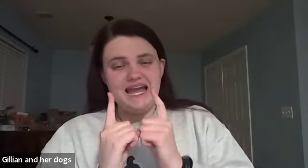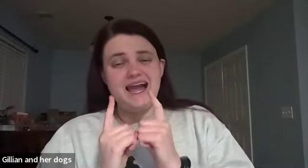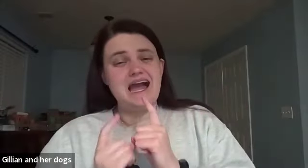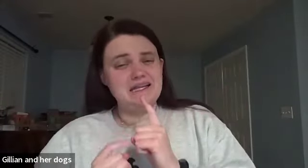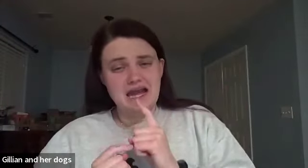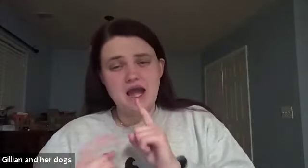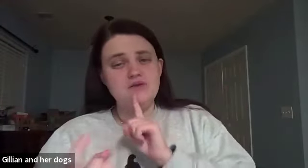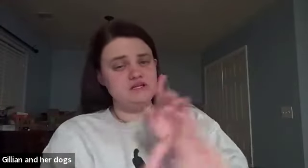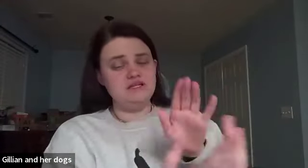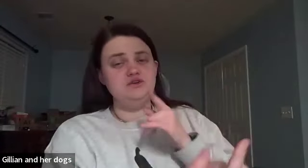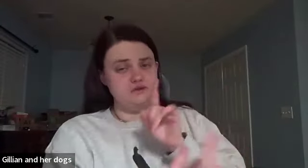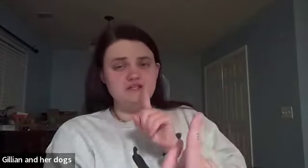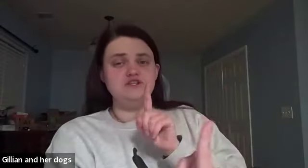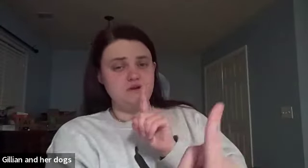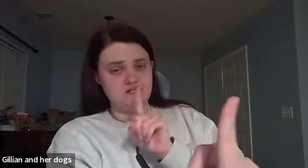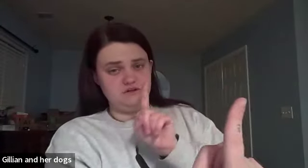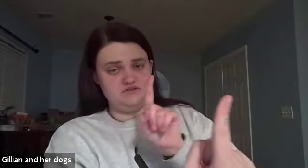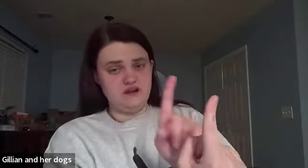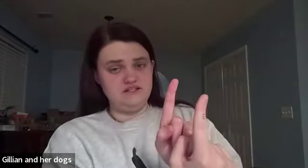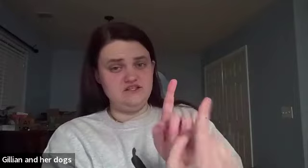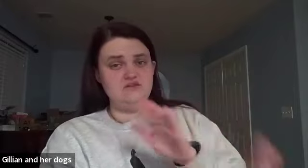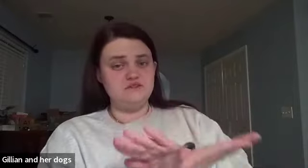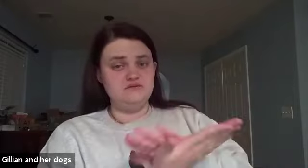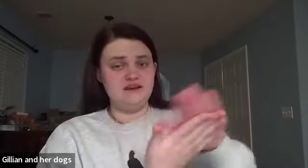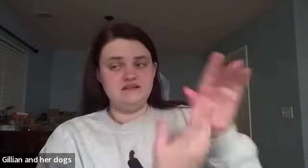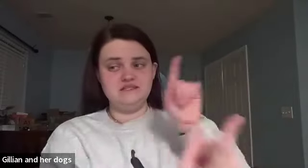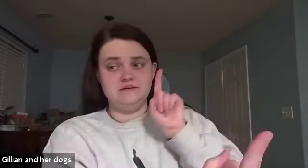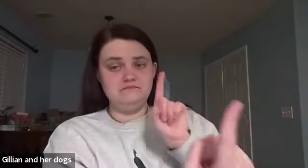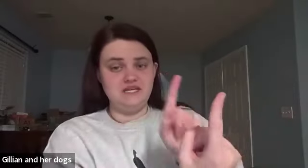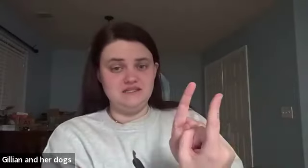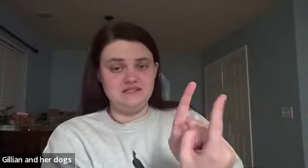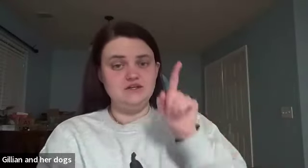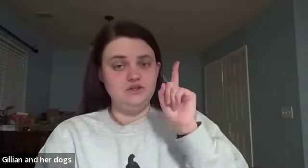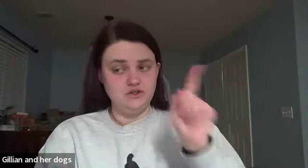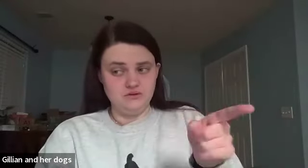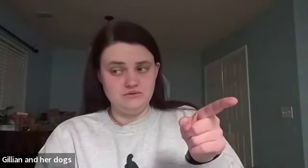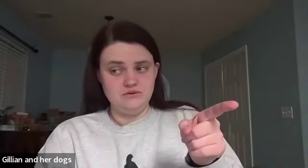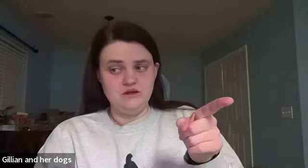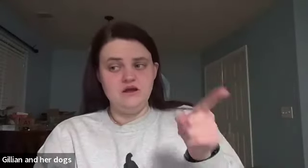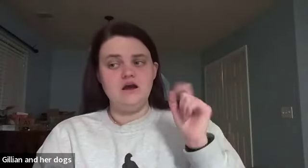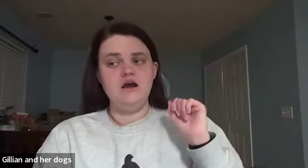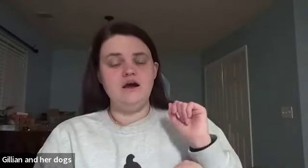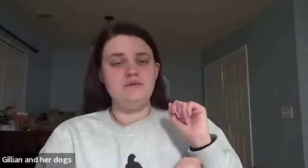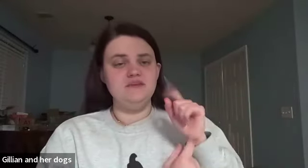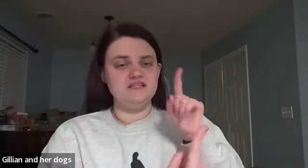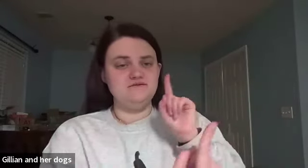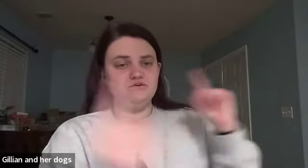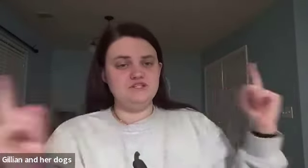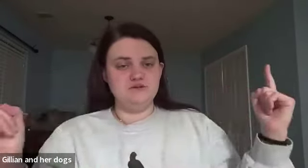doing. You really do want to do it directly to them. So nice to meet you. Because if you were to